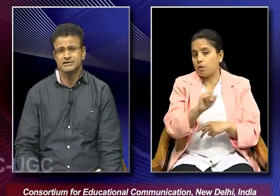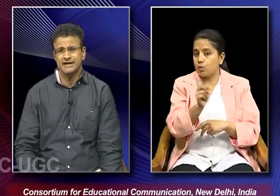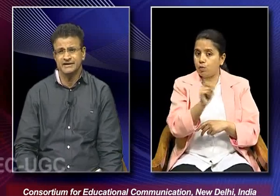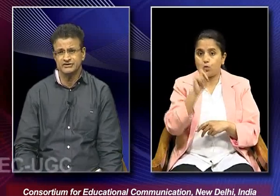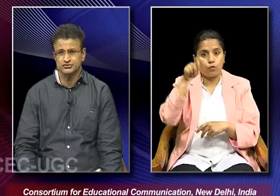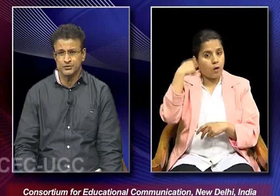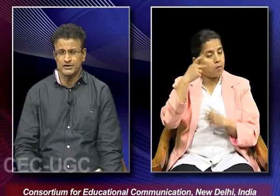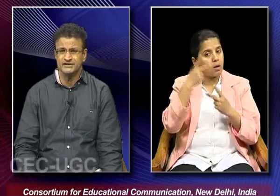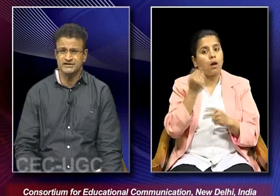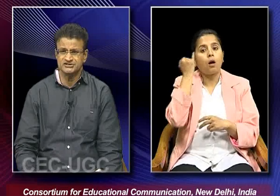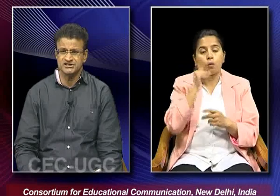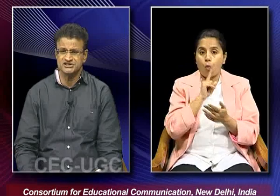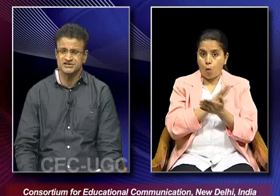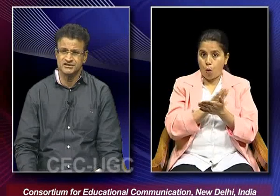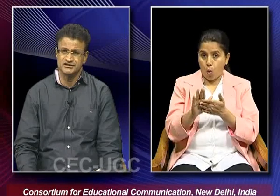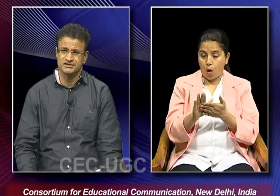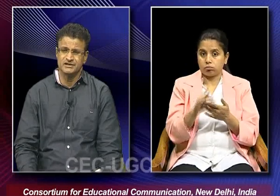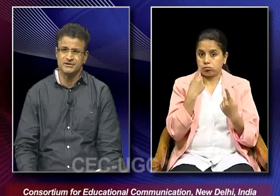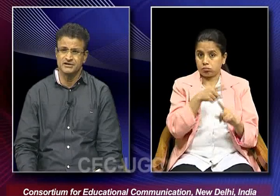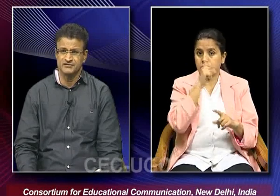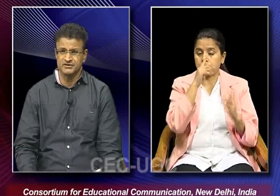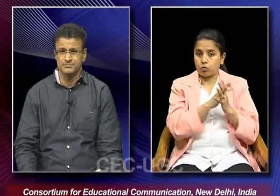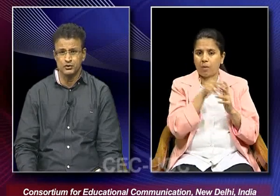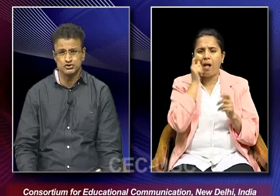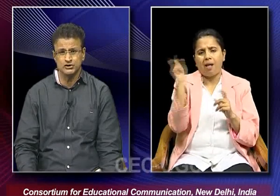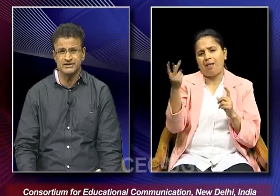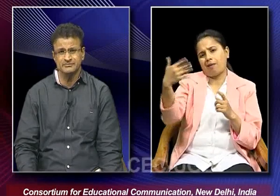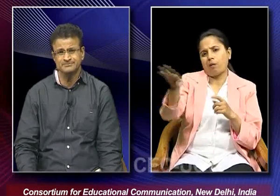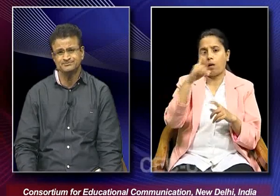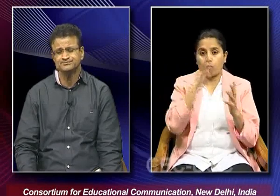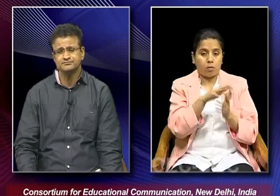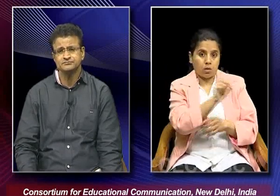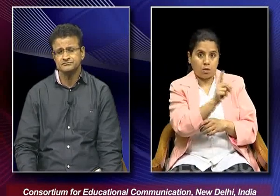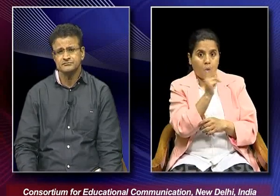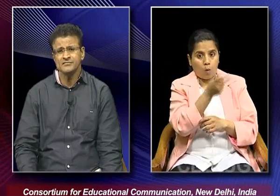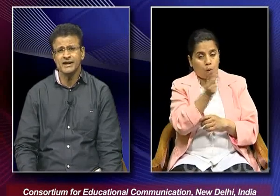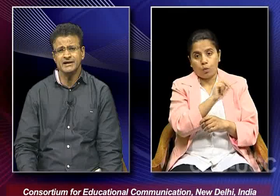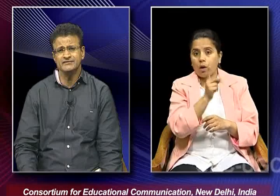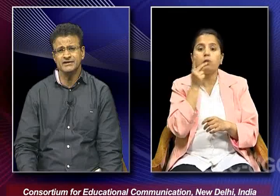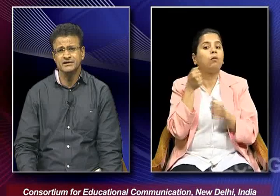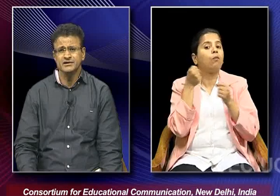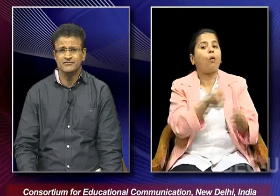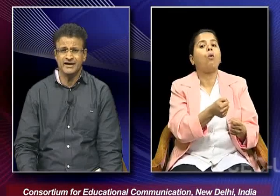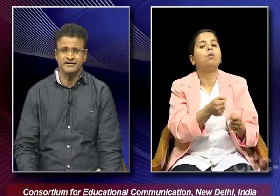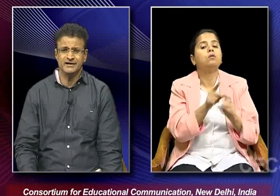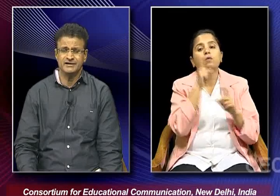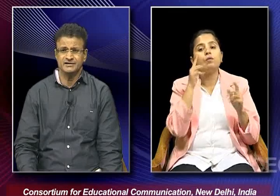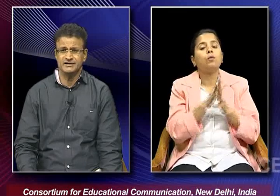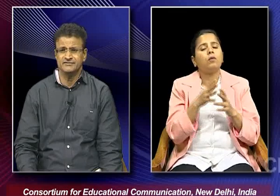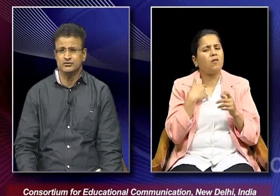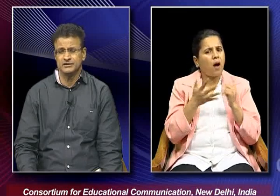the ideas of purity and chastity, they are being in a way imposed on them, and we find